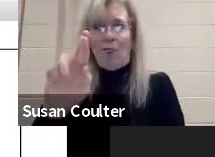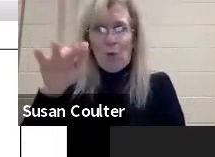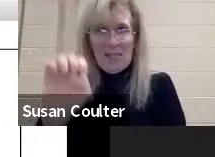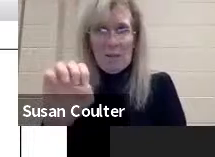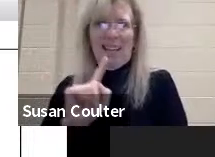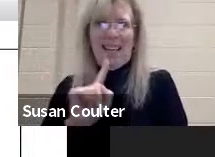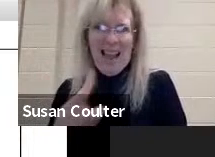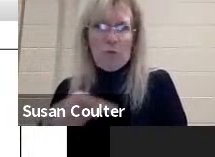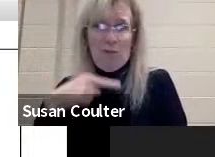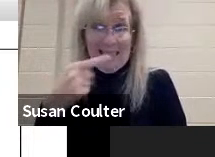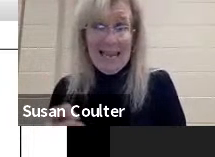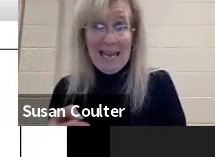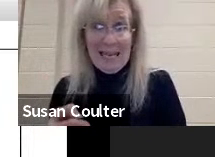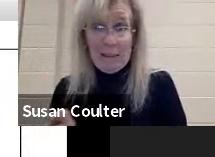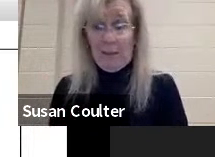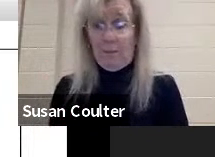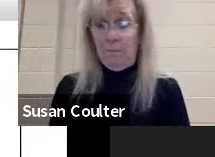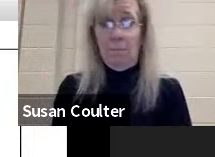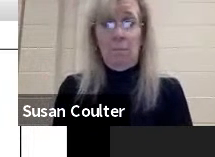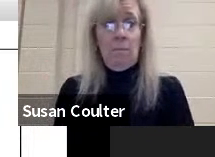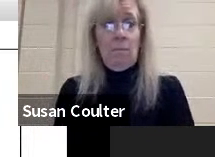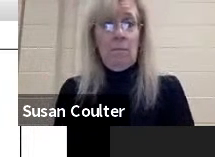than the recipe actually said.